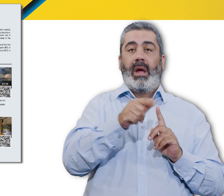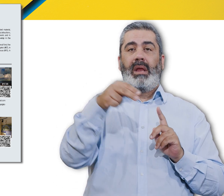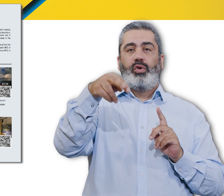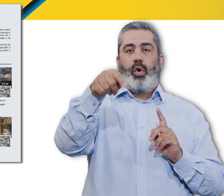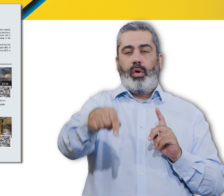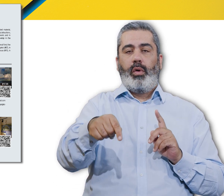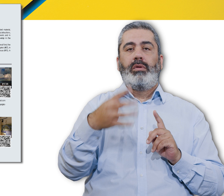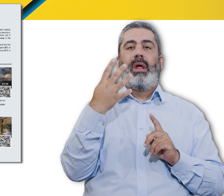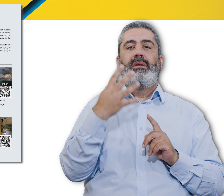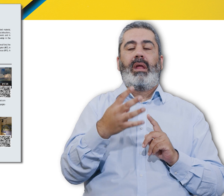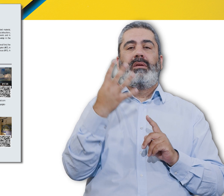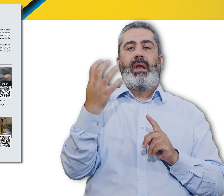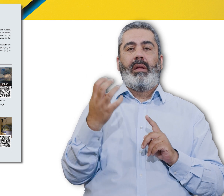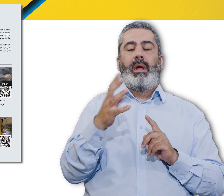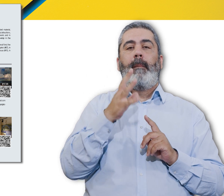24,620